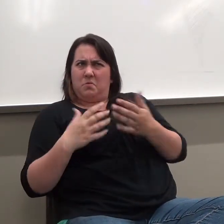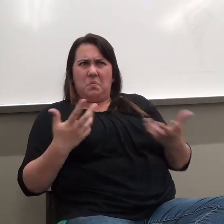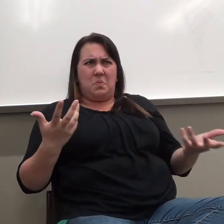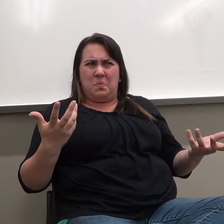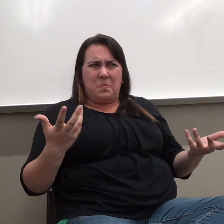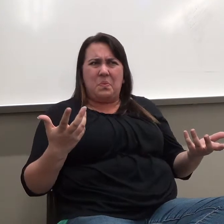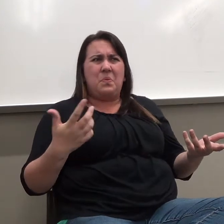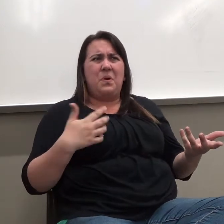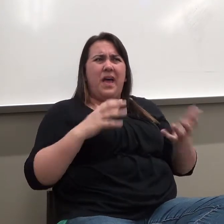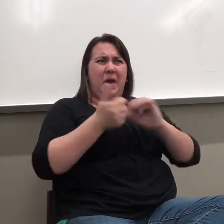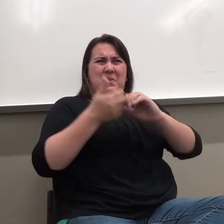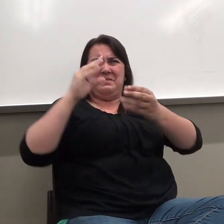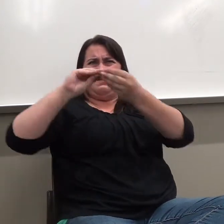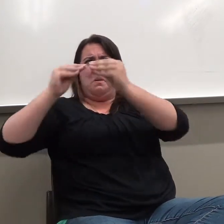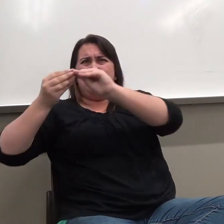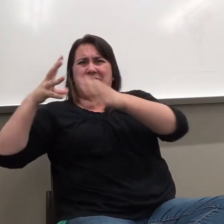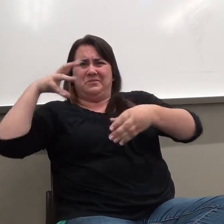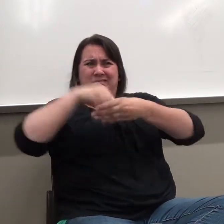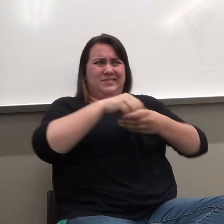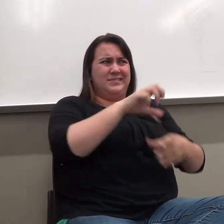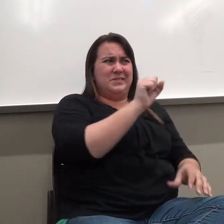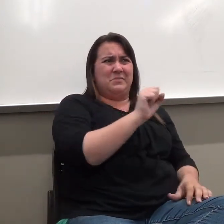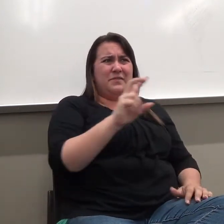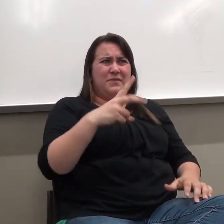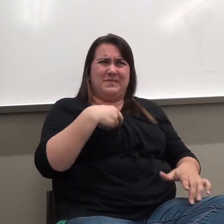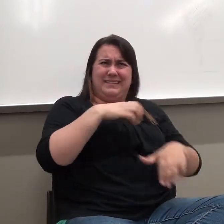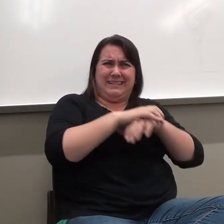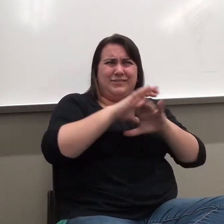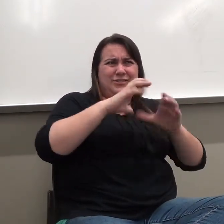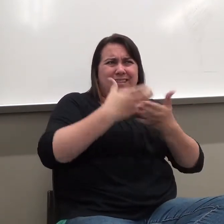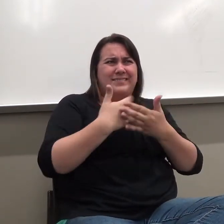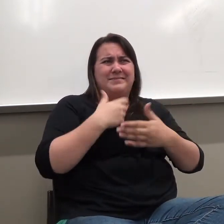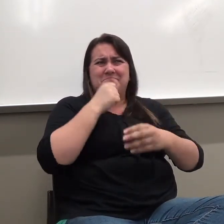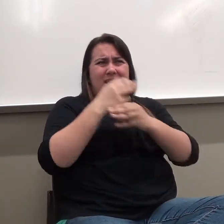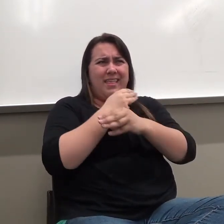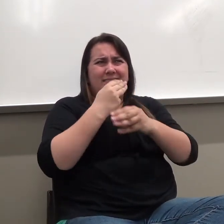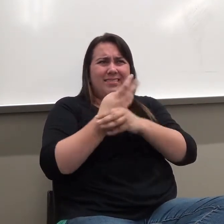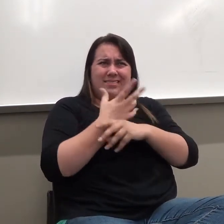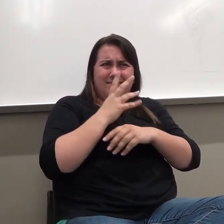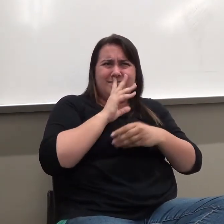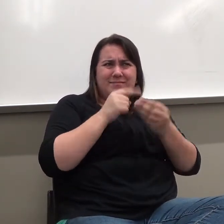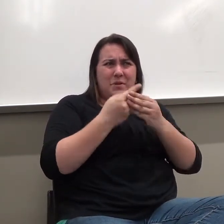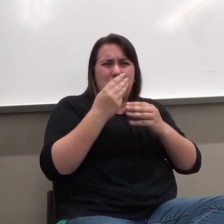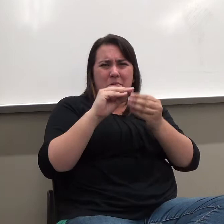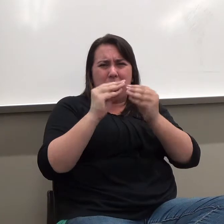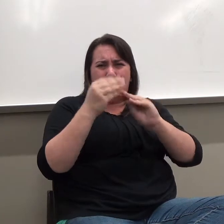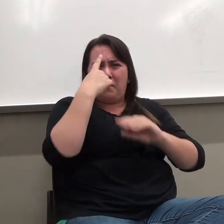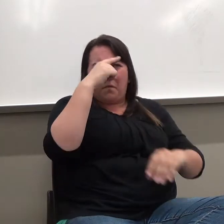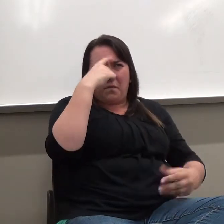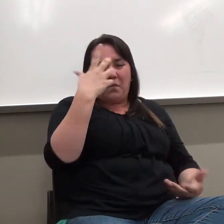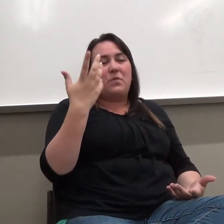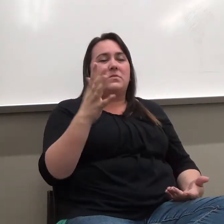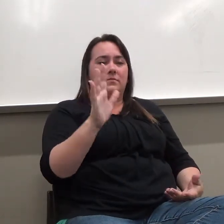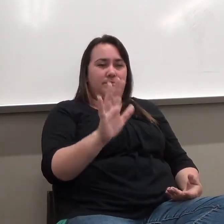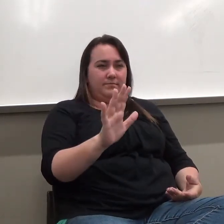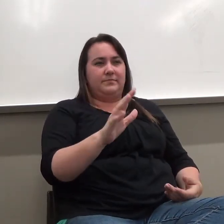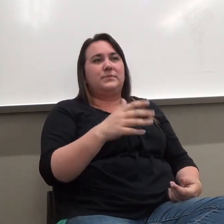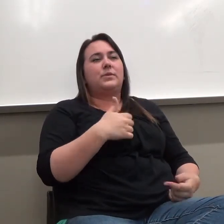did numbers get into an English class? This isn't a math class, why are we talking about number? Okay, so let's take this step by